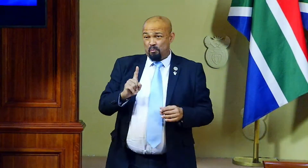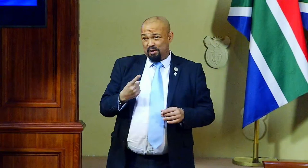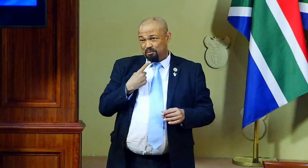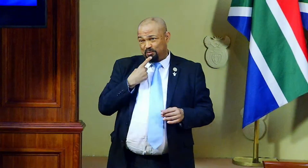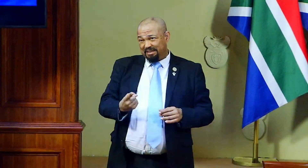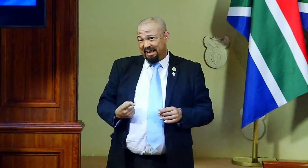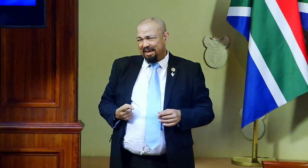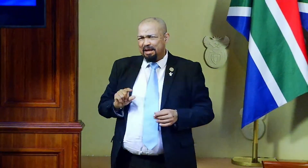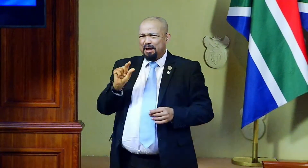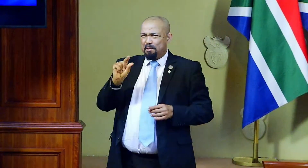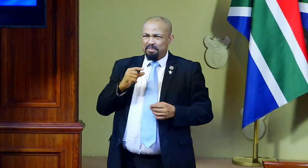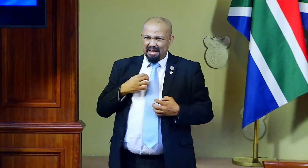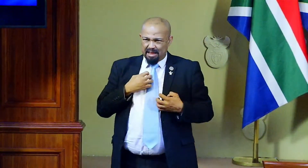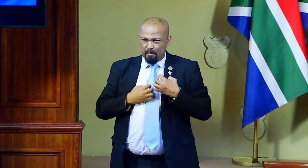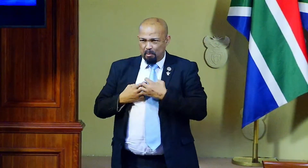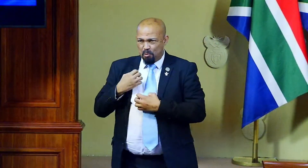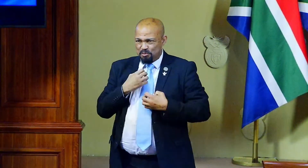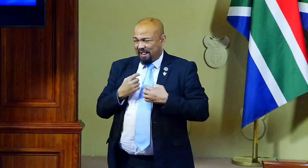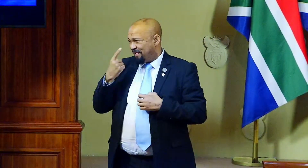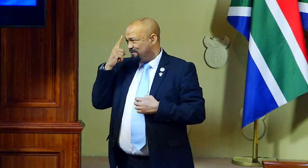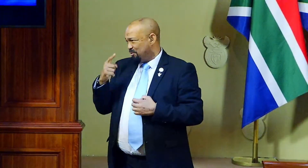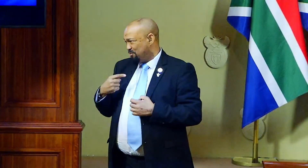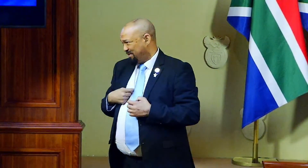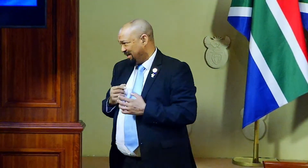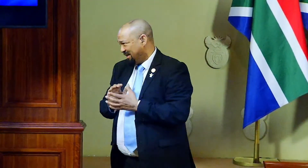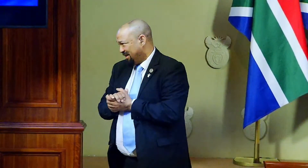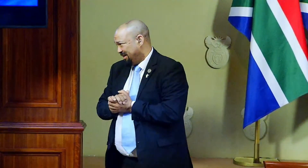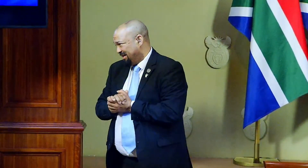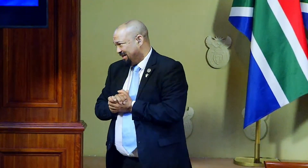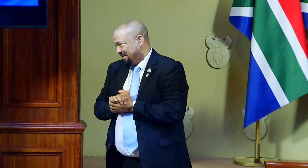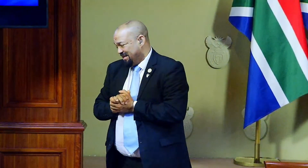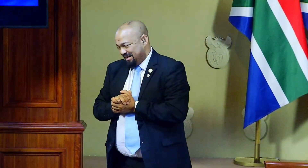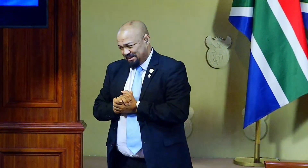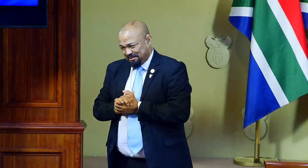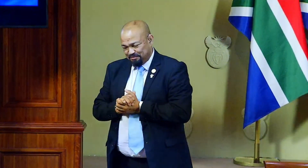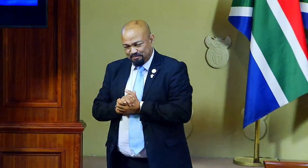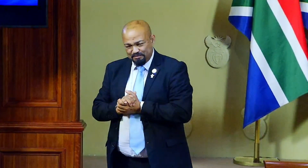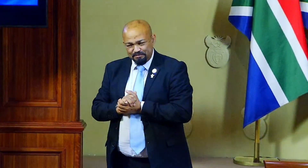I don't know really what to say. I'm very emotional today.